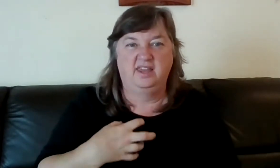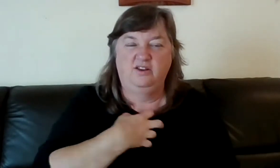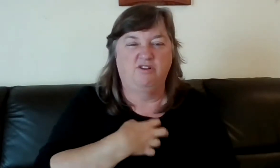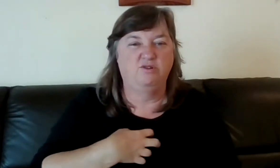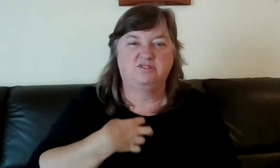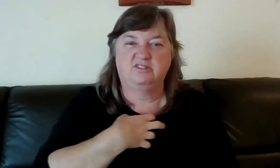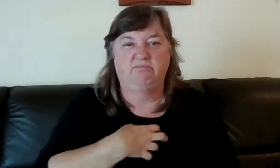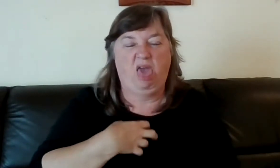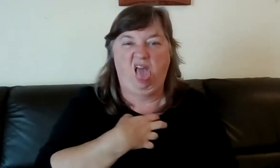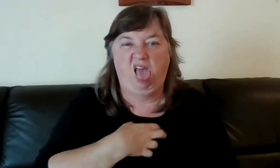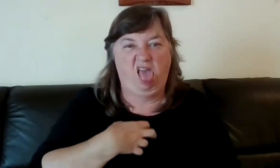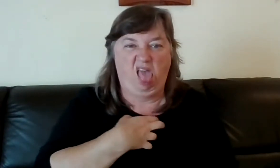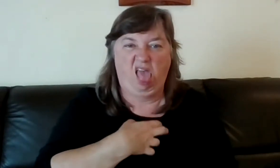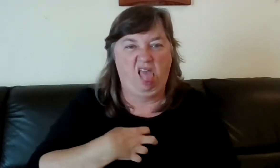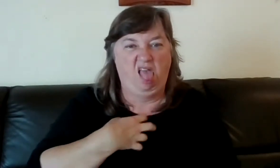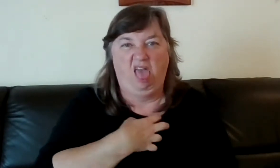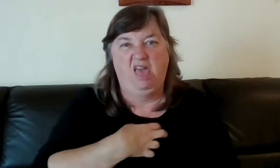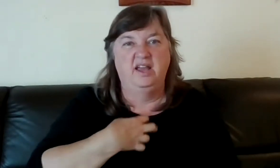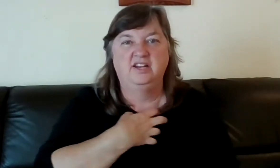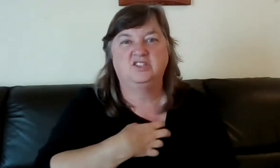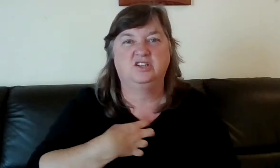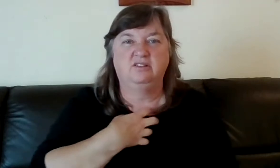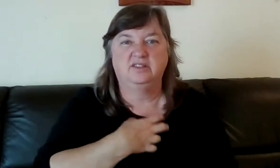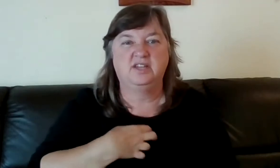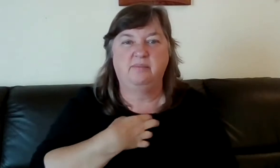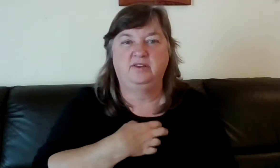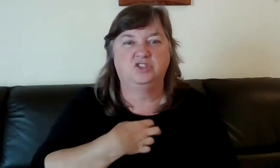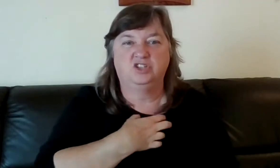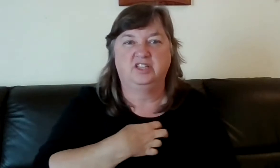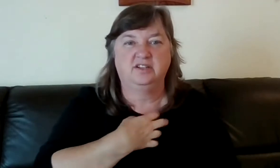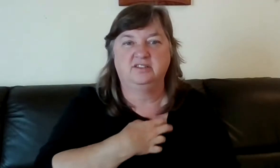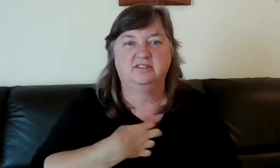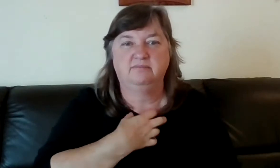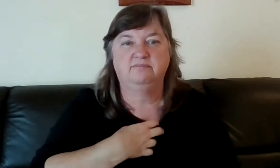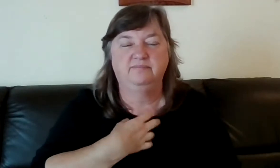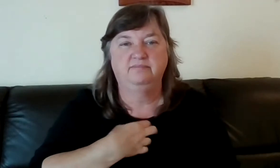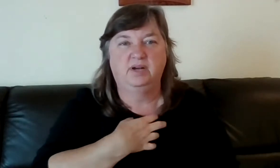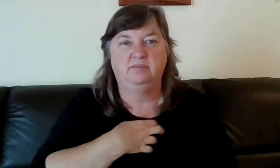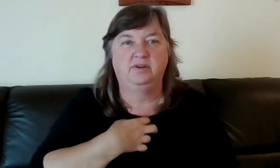Yucky, gross, blah. In a circle at the top of your shirt there, bottom of your